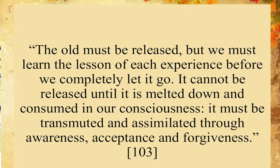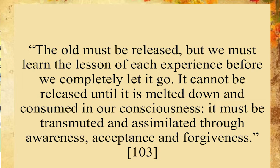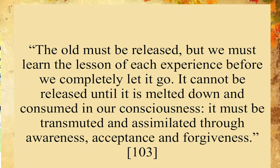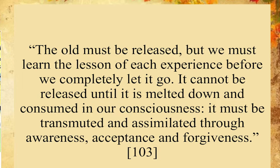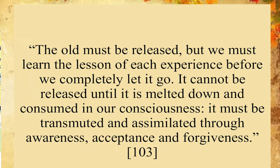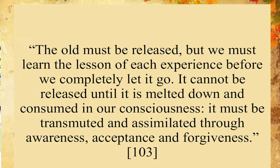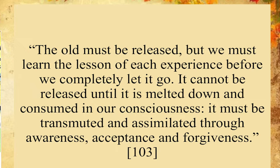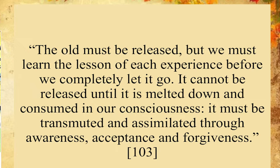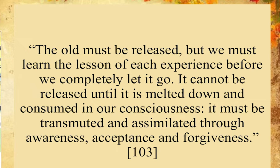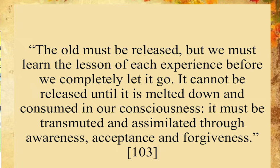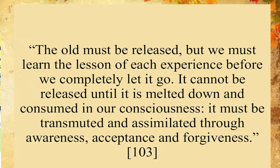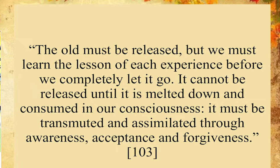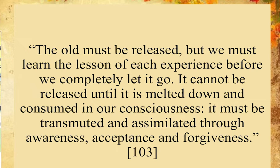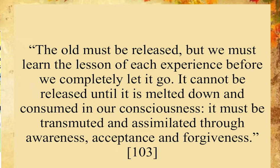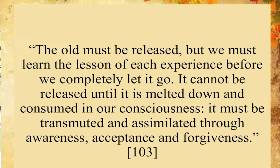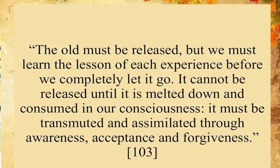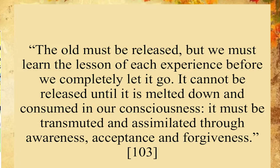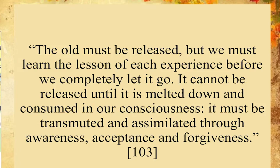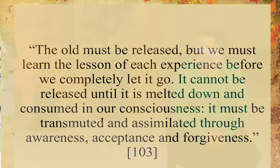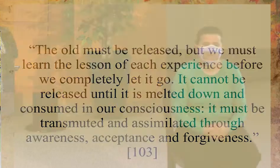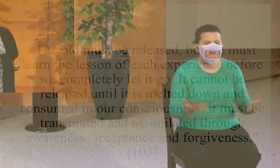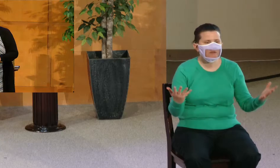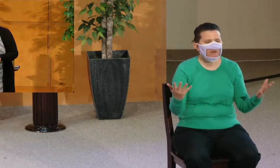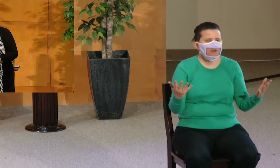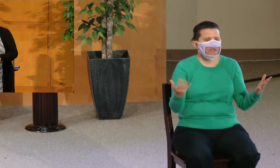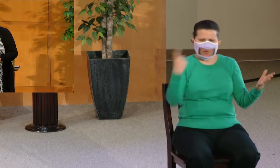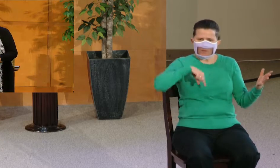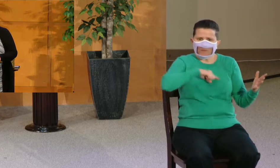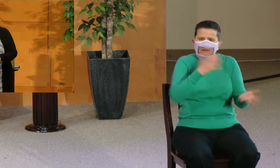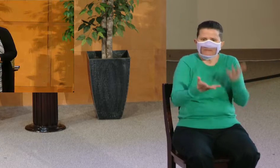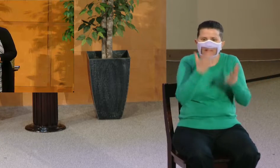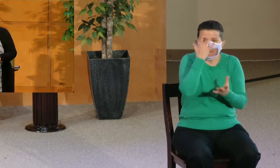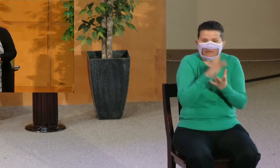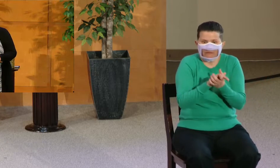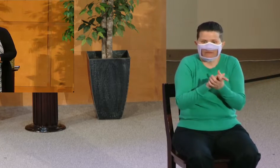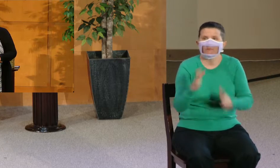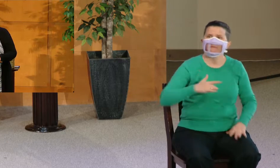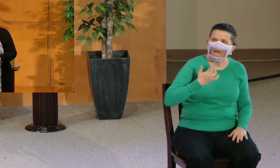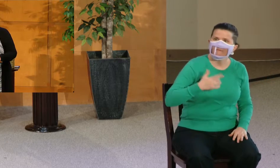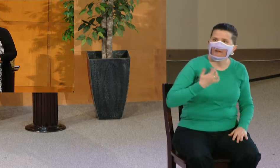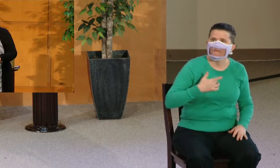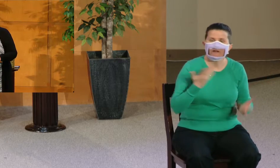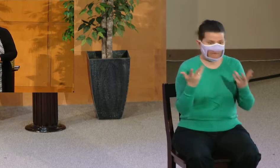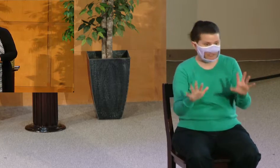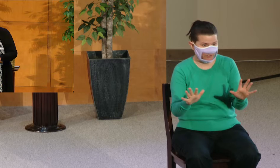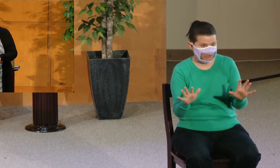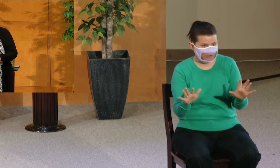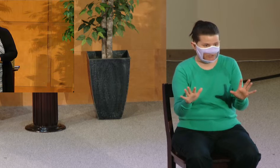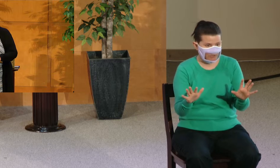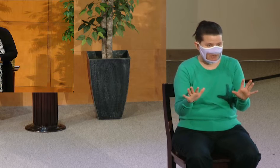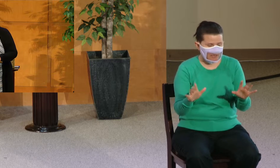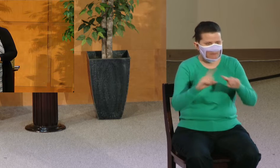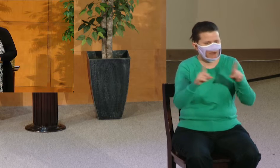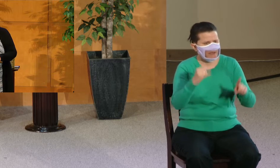and forgiveness. We may believe that we've done our healing already, but if we're still holding on to the